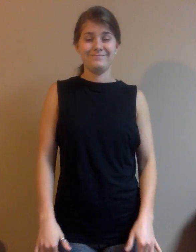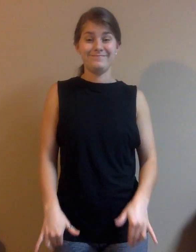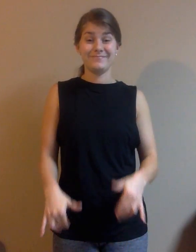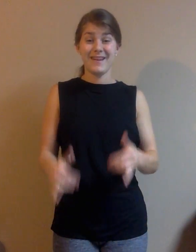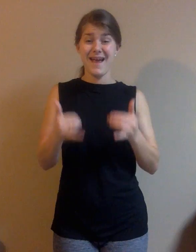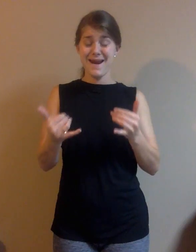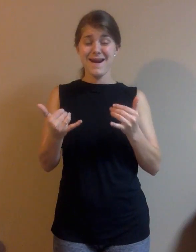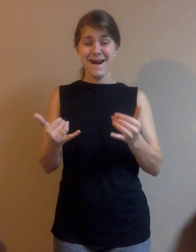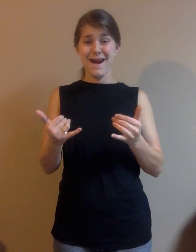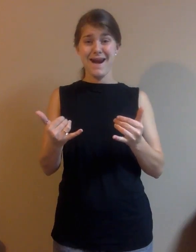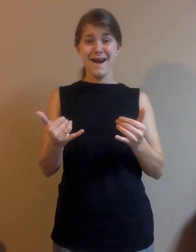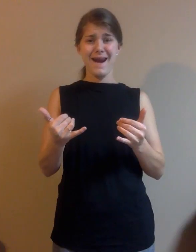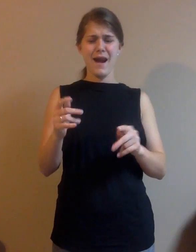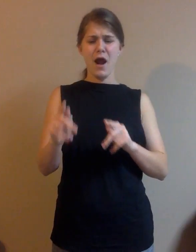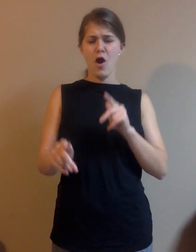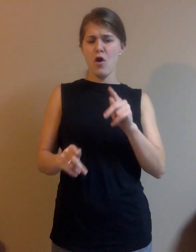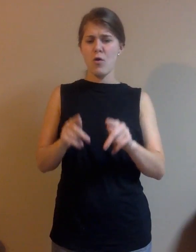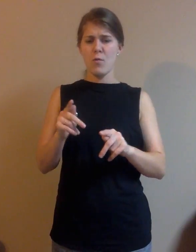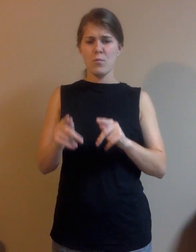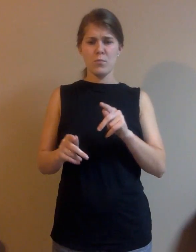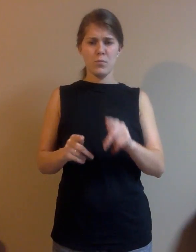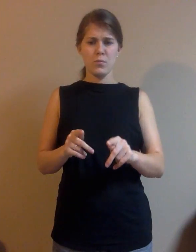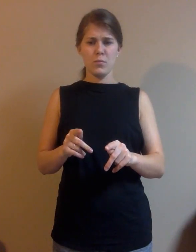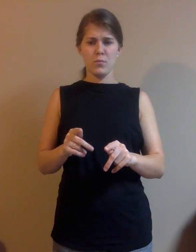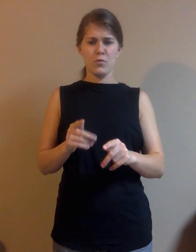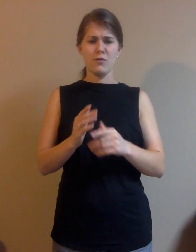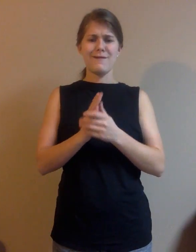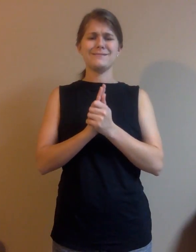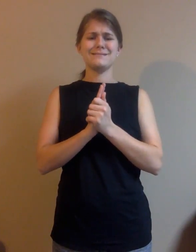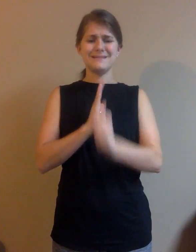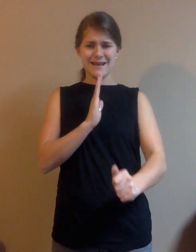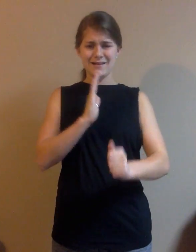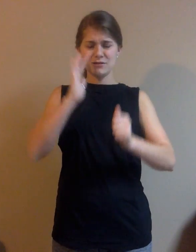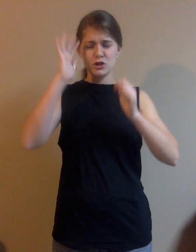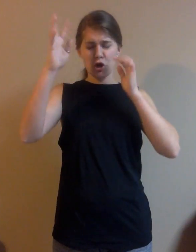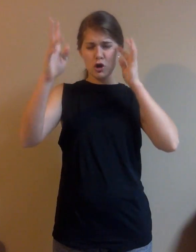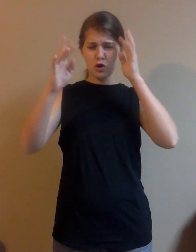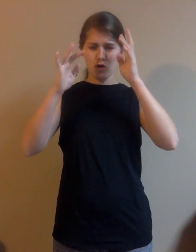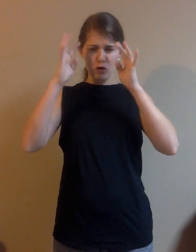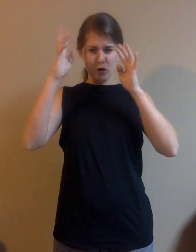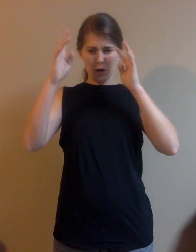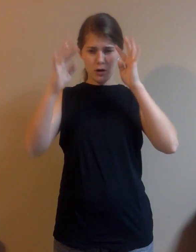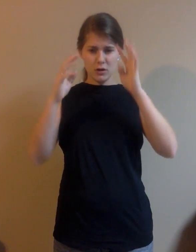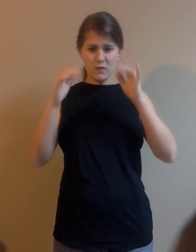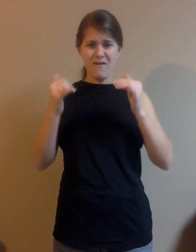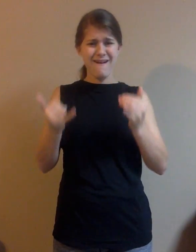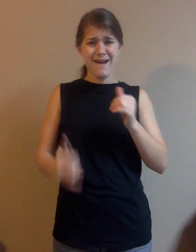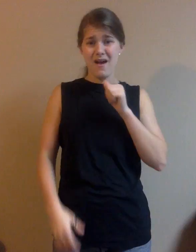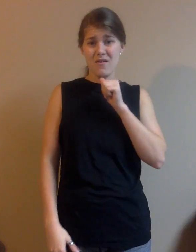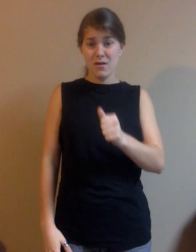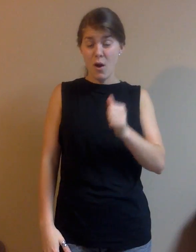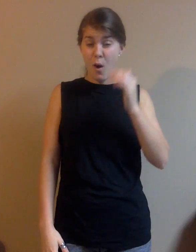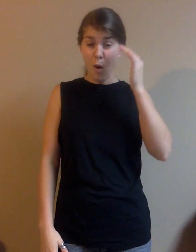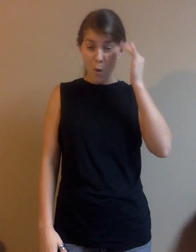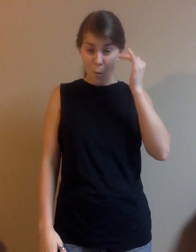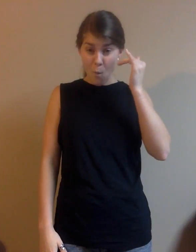brilliant, creative people think they're not. Because the thing they were good at school wasn't valued or was actually stigmatized. And I think we